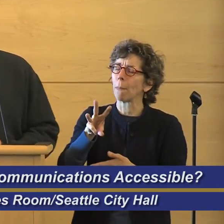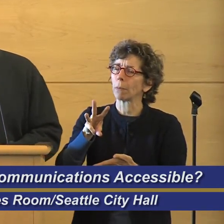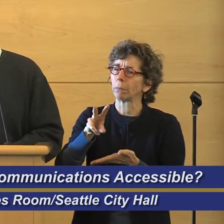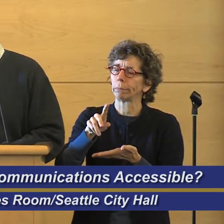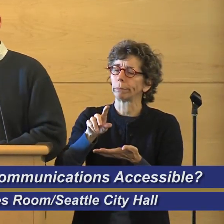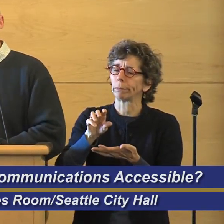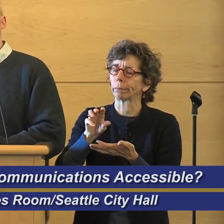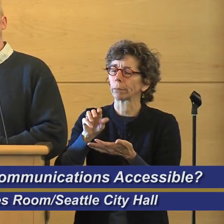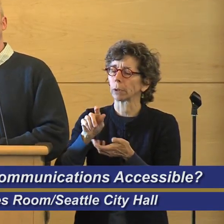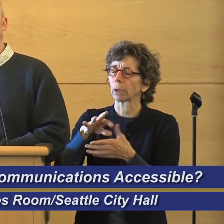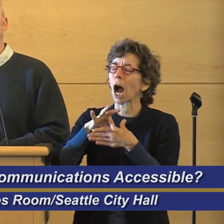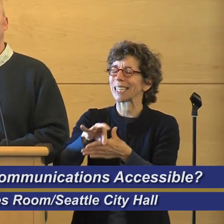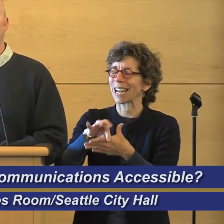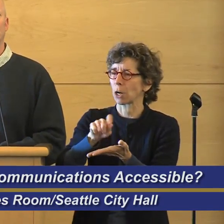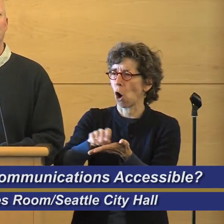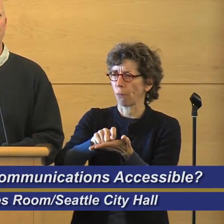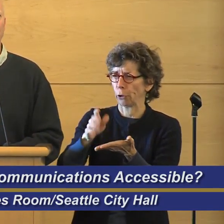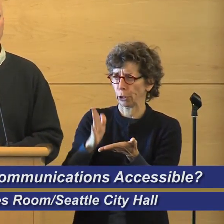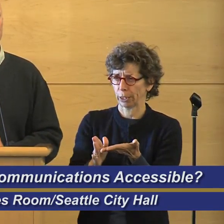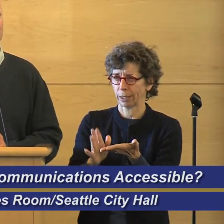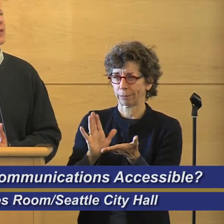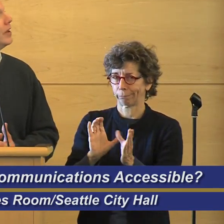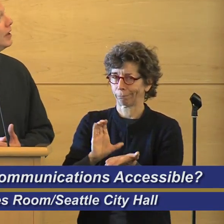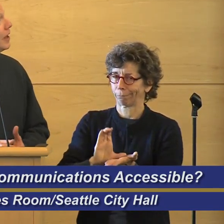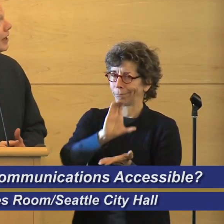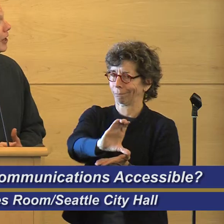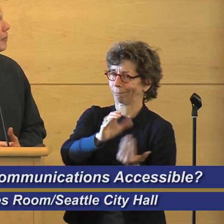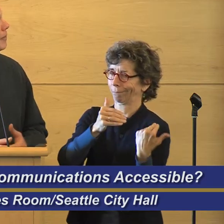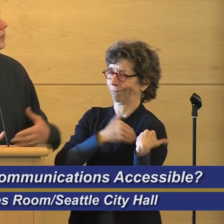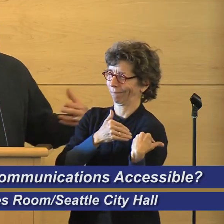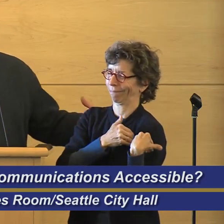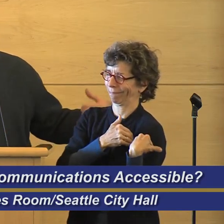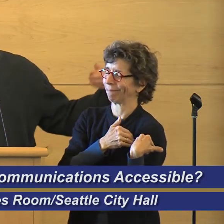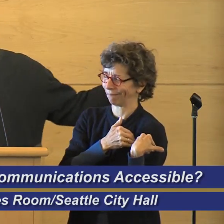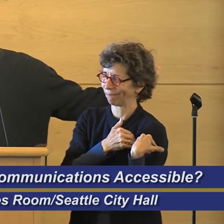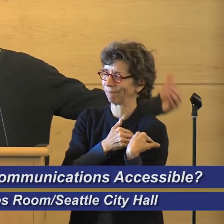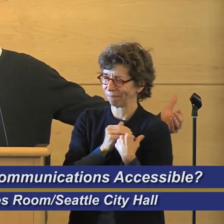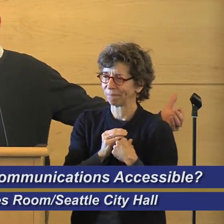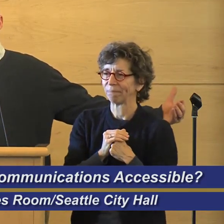And screen readers have been really working hard to support this stuff for a long time.